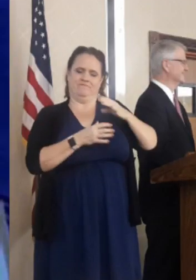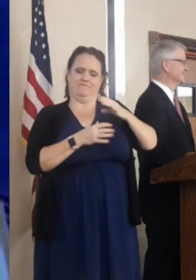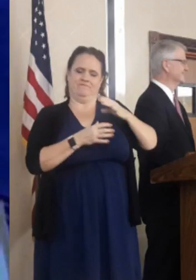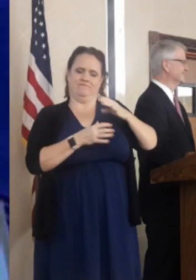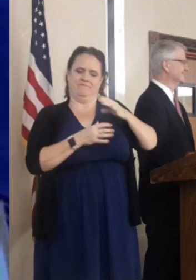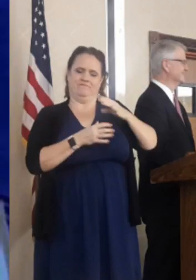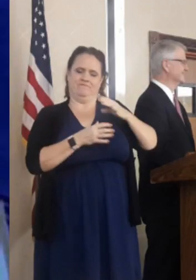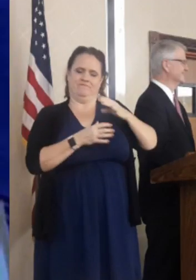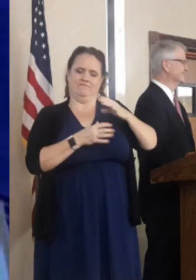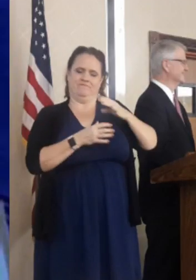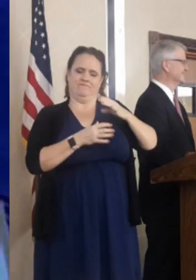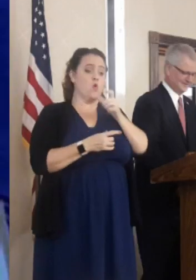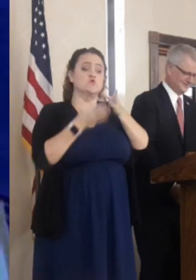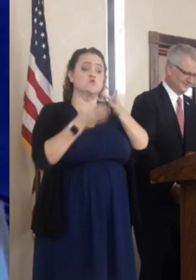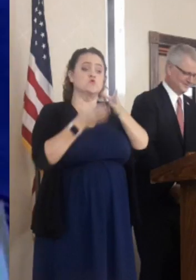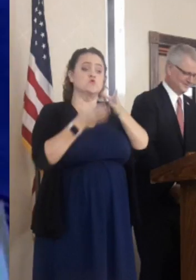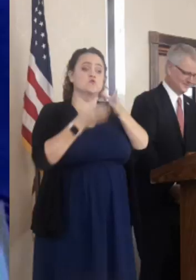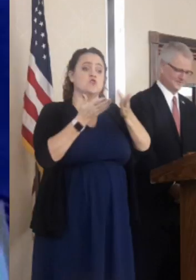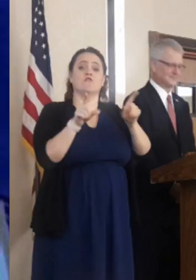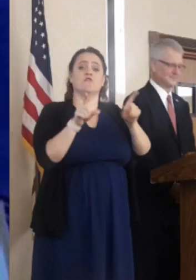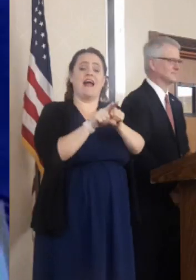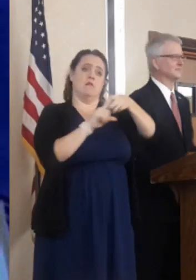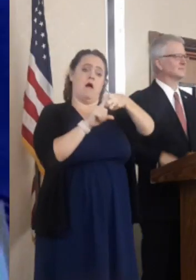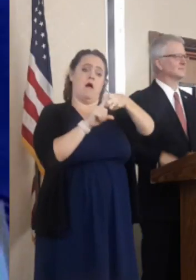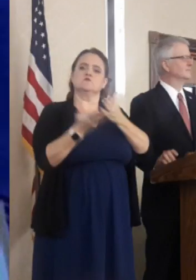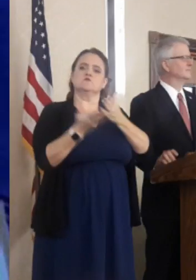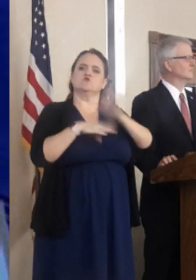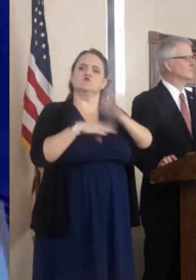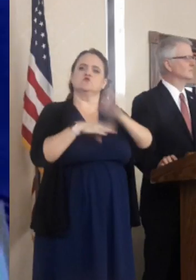to be on our legislative committee. Thank you.